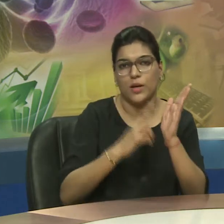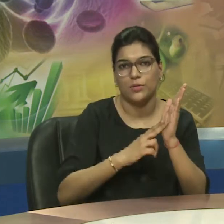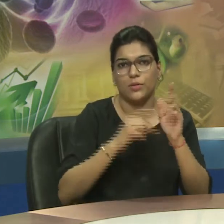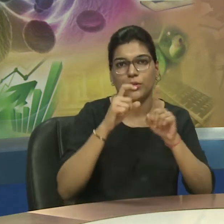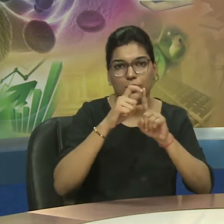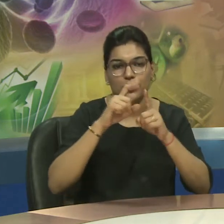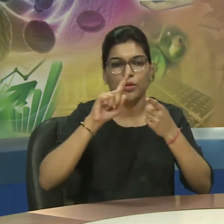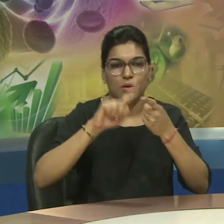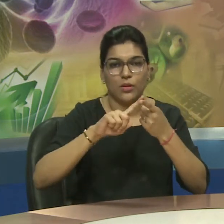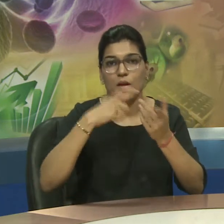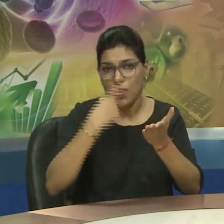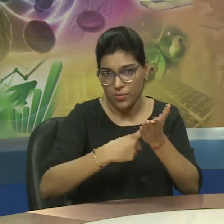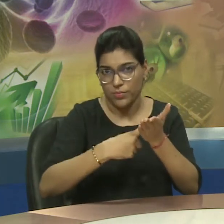by which